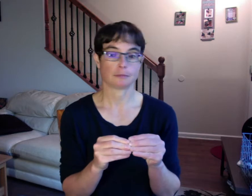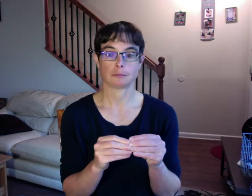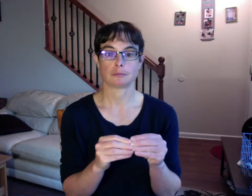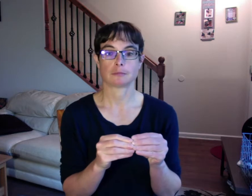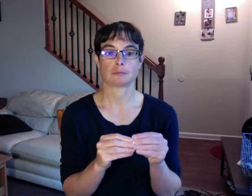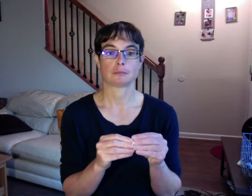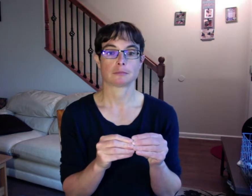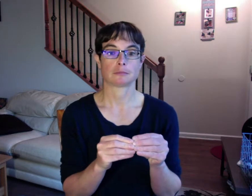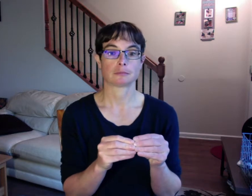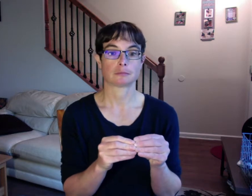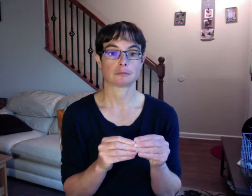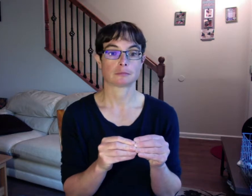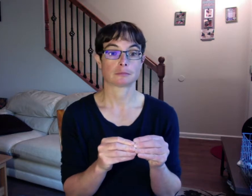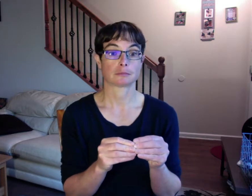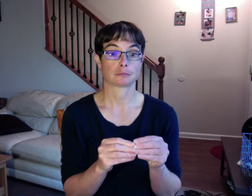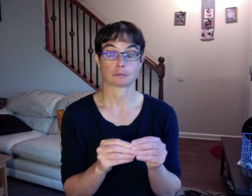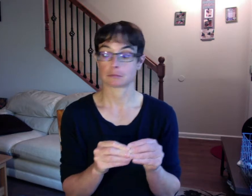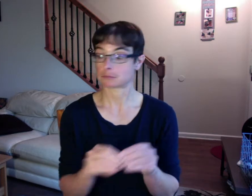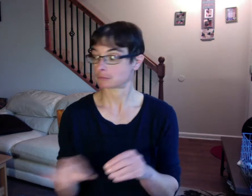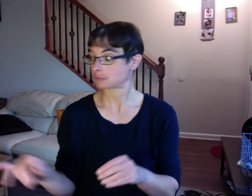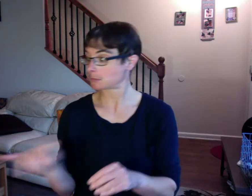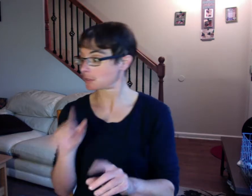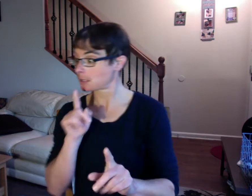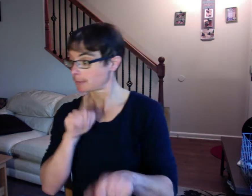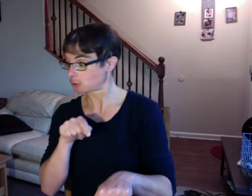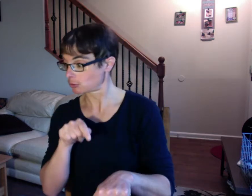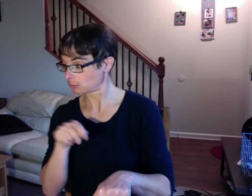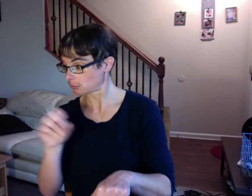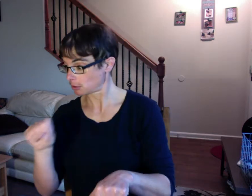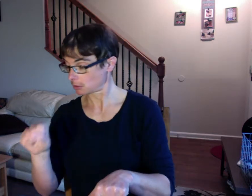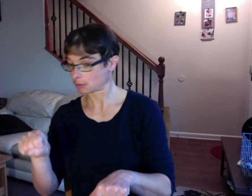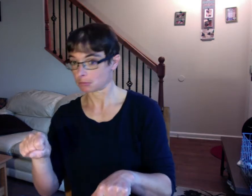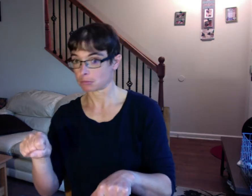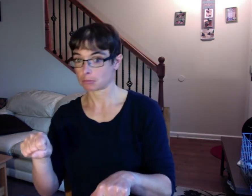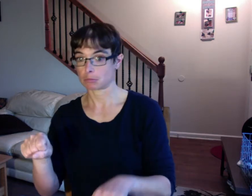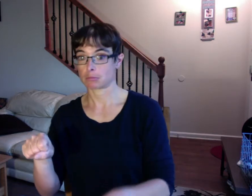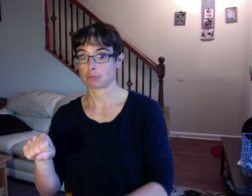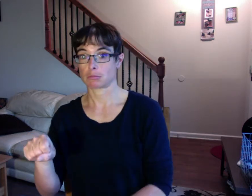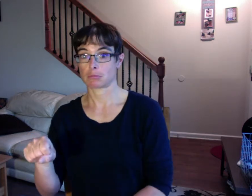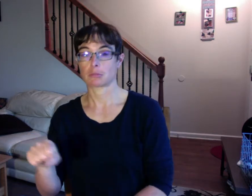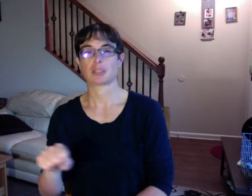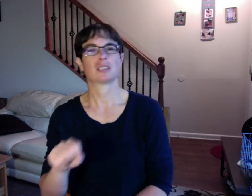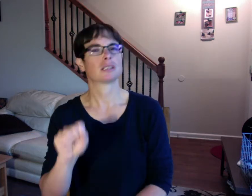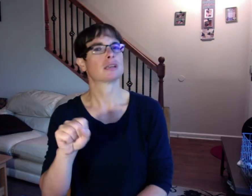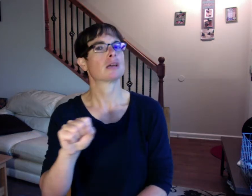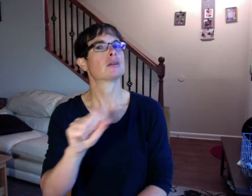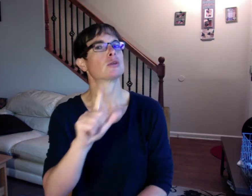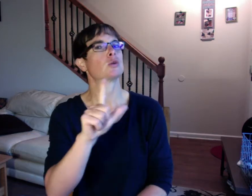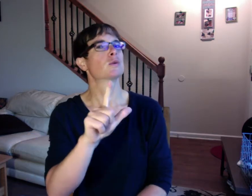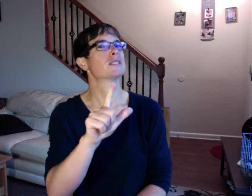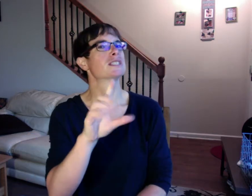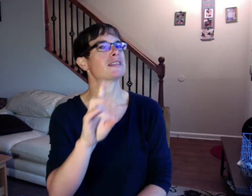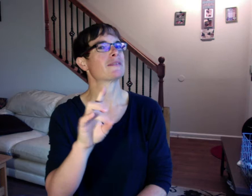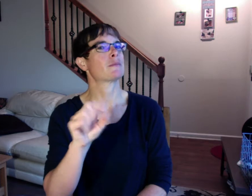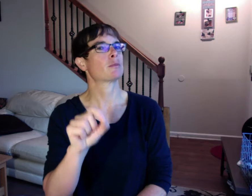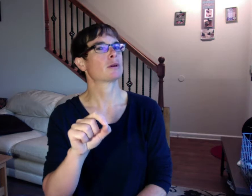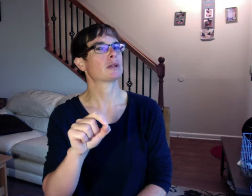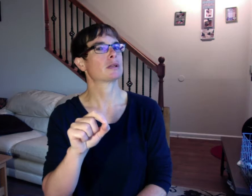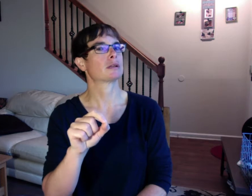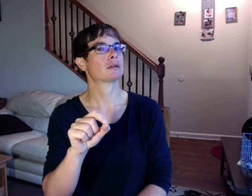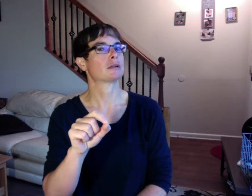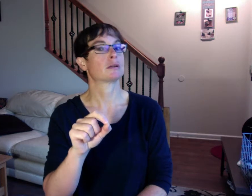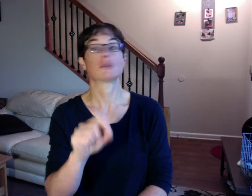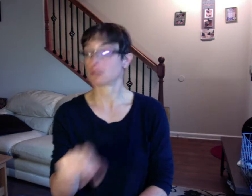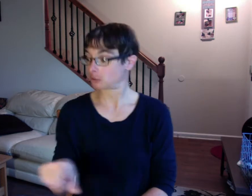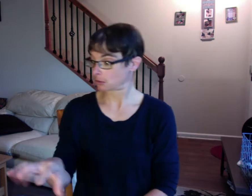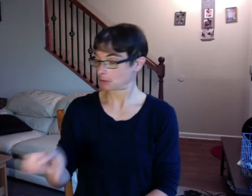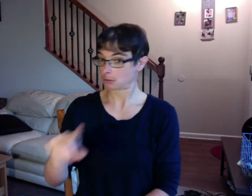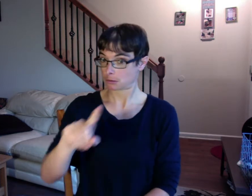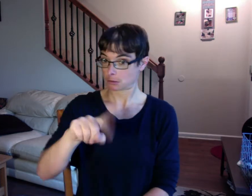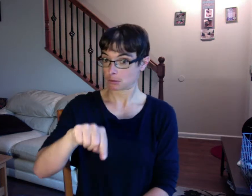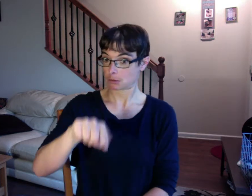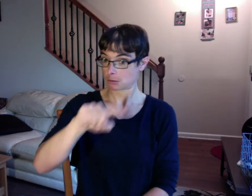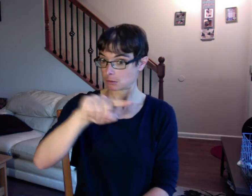Did you get the same thing? Yeah, 27. Did you find the square root symbol? There you go. You know how to do it